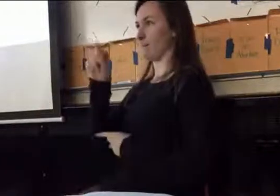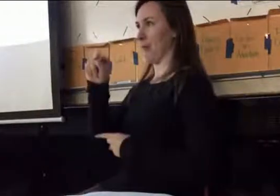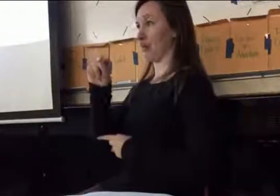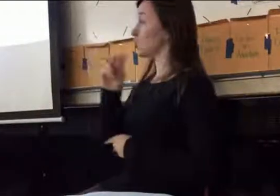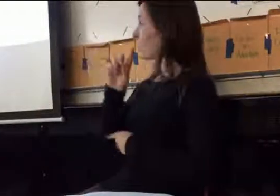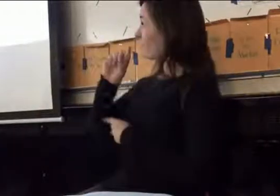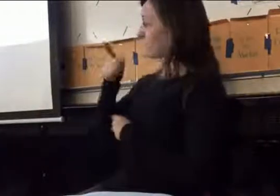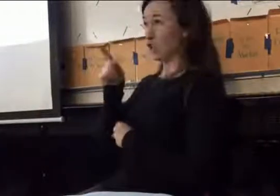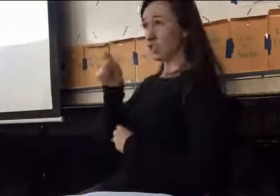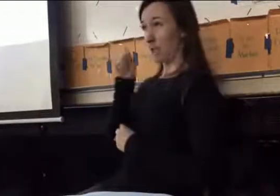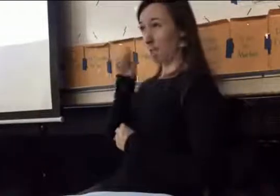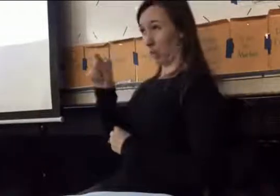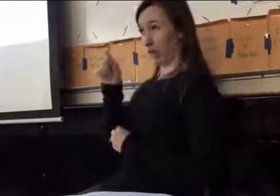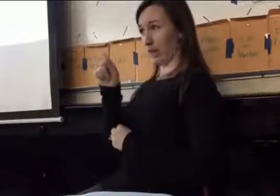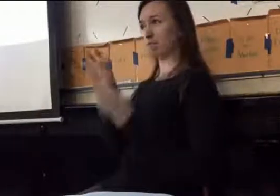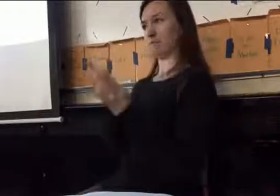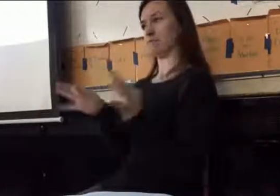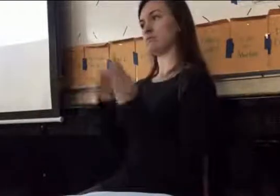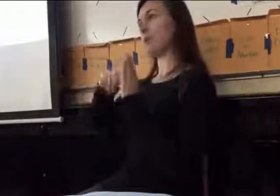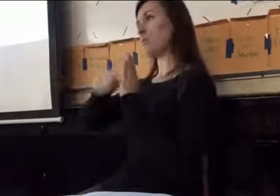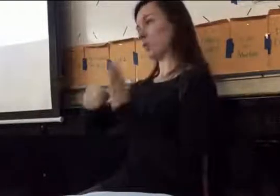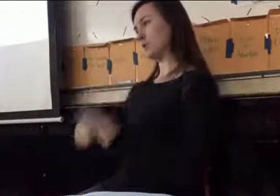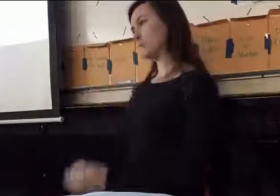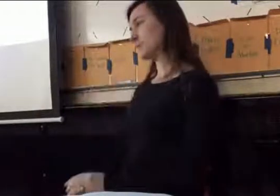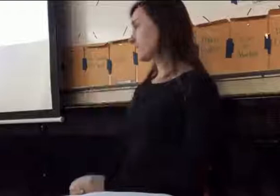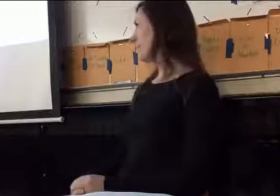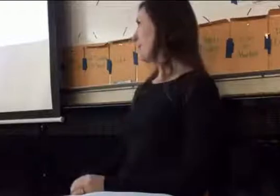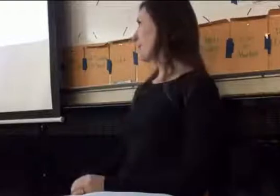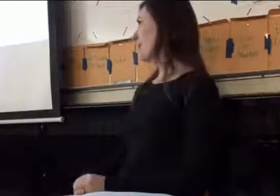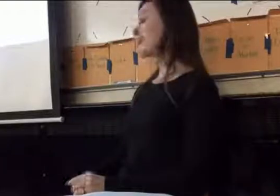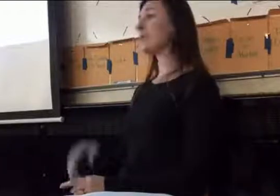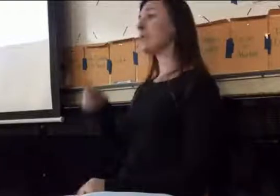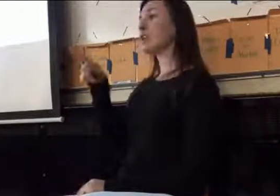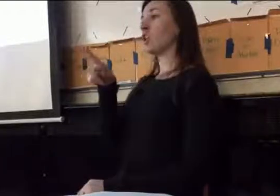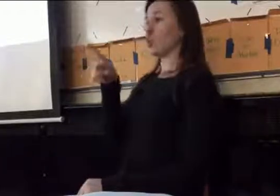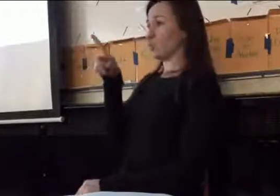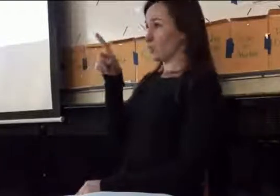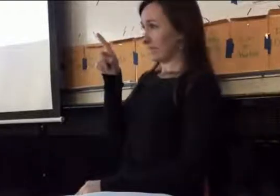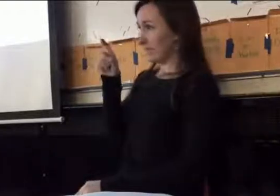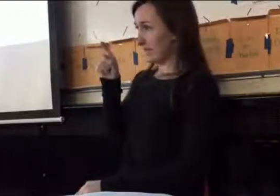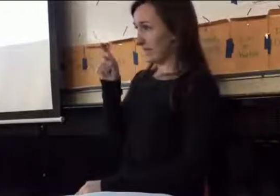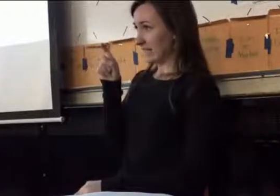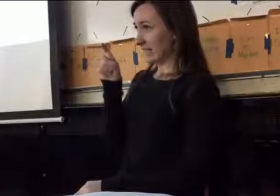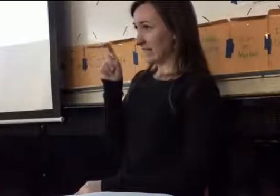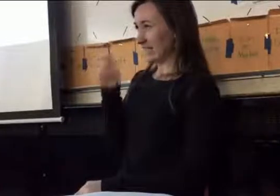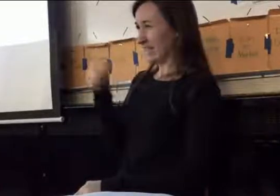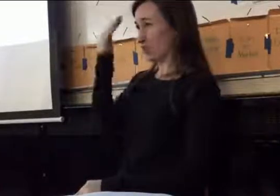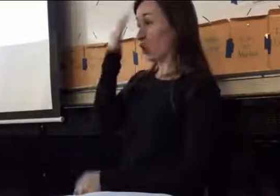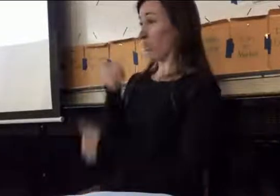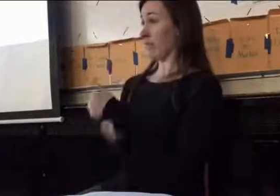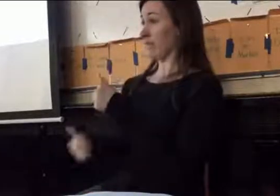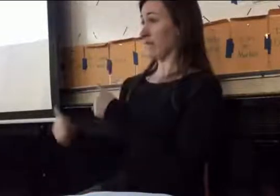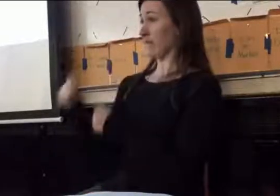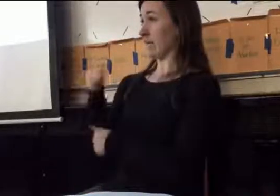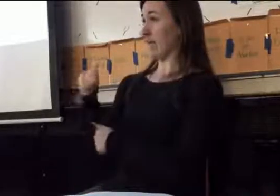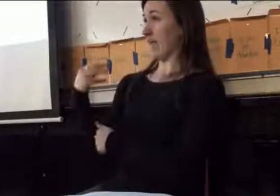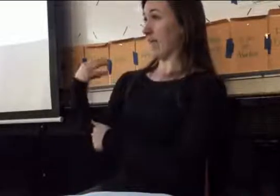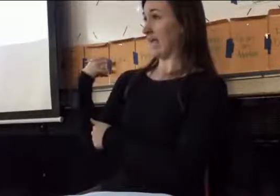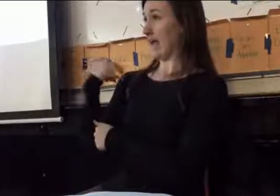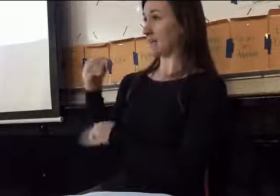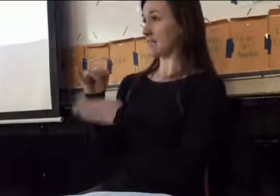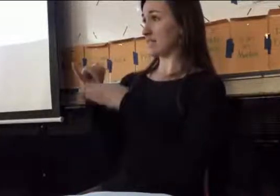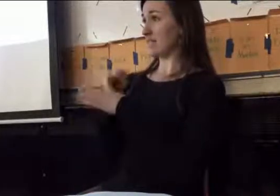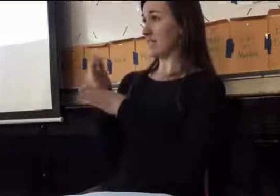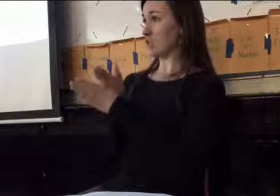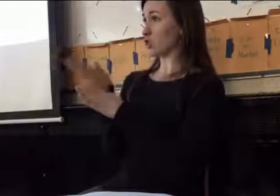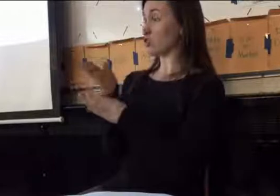first bullet is what you need to highlight on your paper. You need to know that your captains of industry, instead of exploiting the